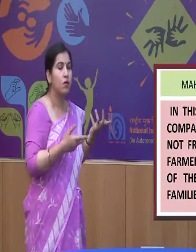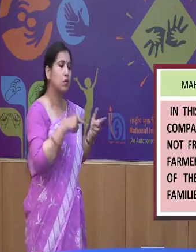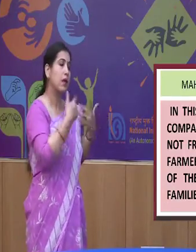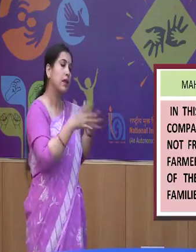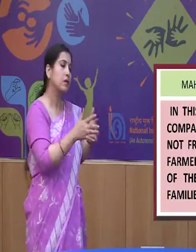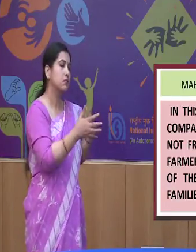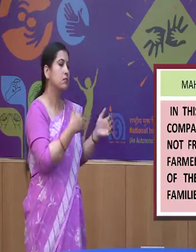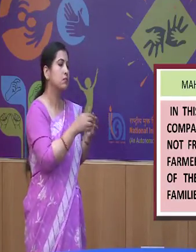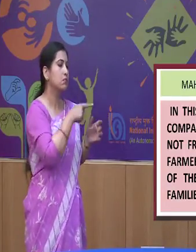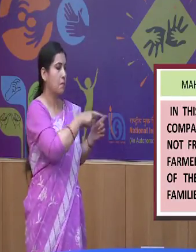the revenue